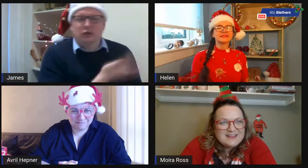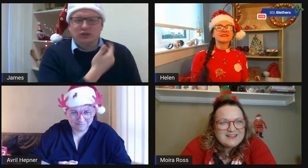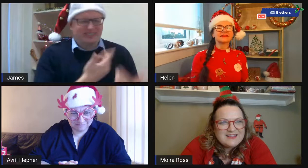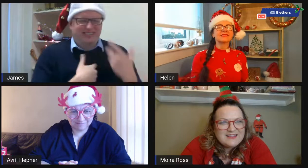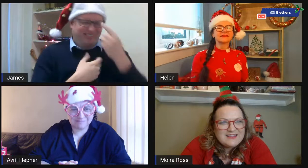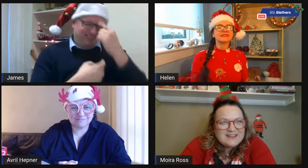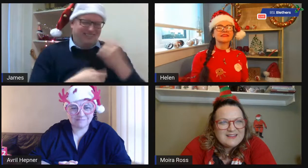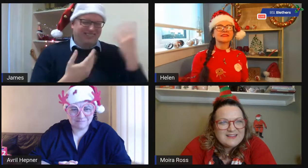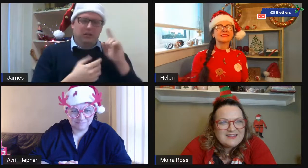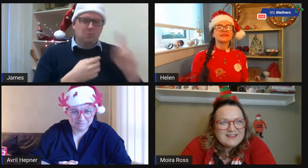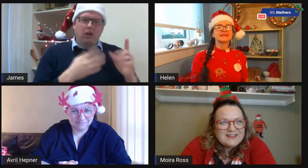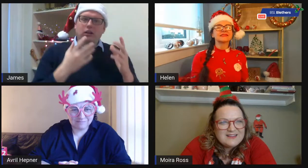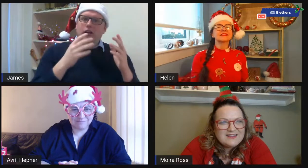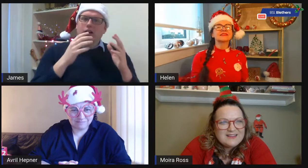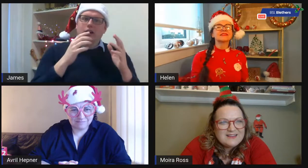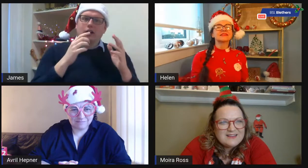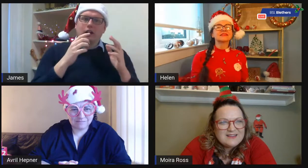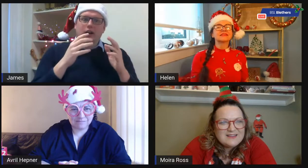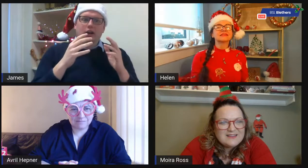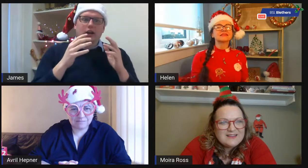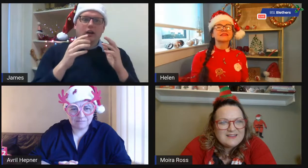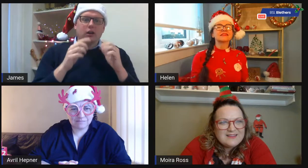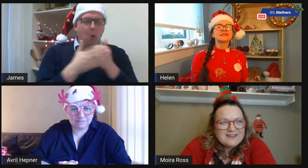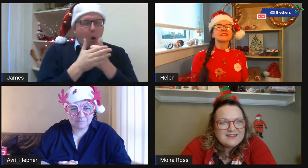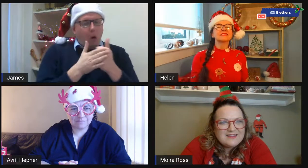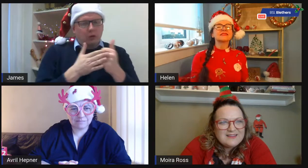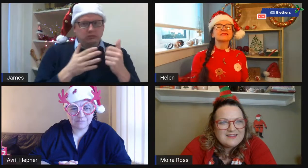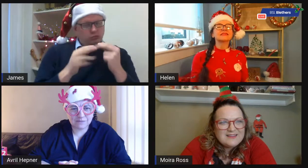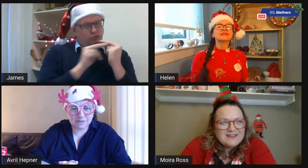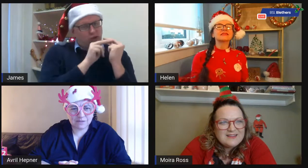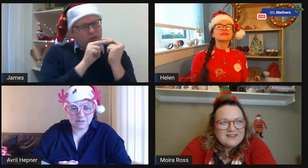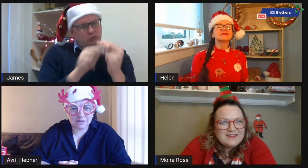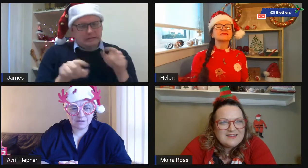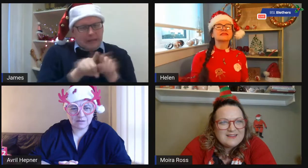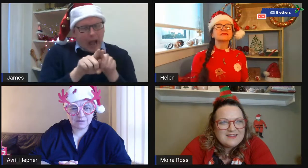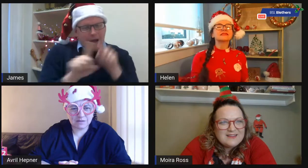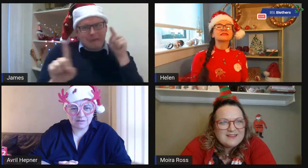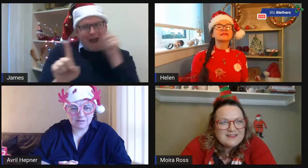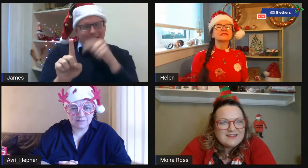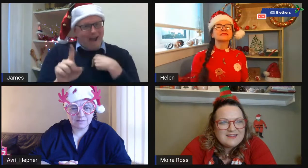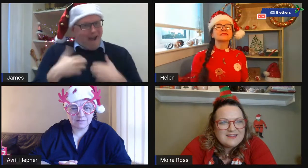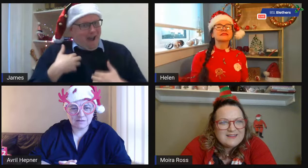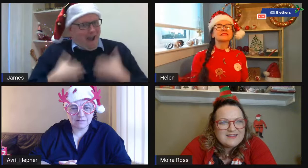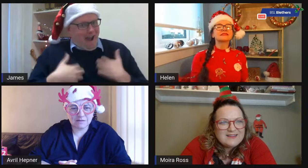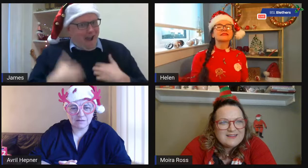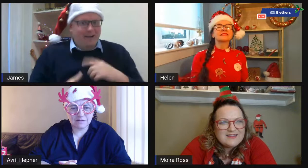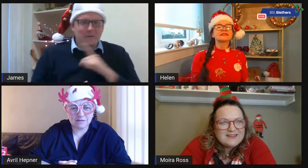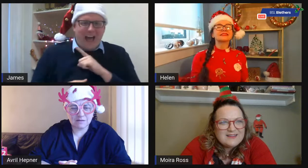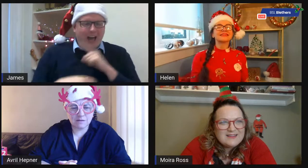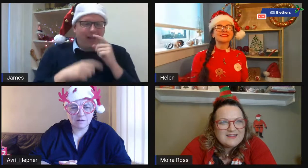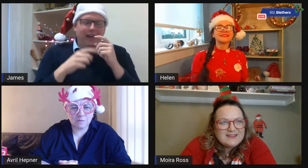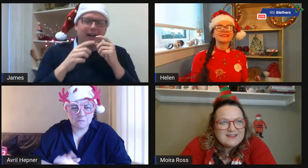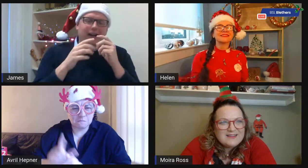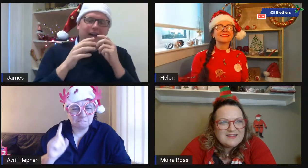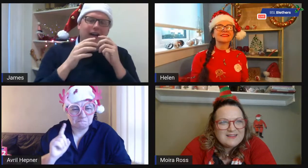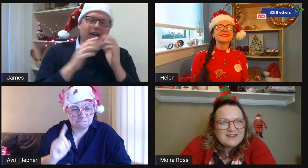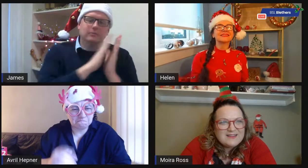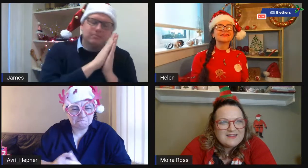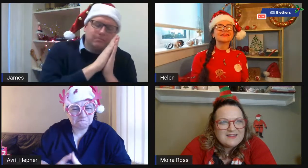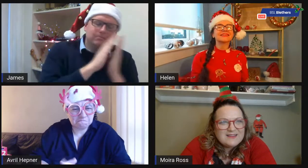book, I'd watch something and throw it away. I was finished with it. But what I always did, and it's been the tradition within my family for all